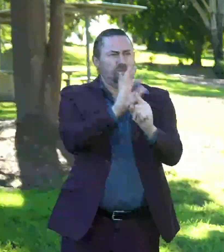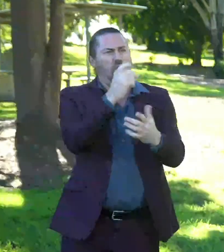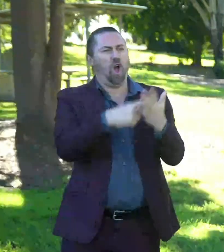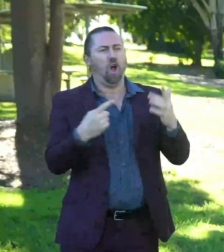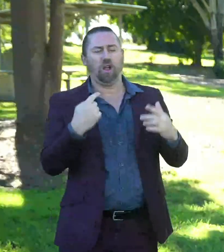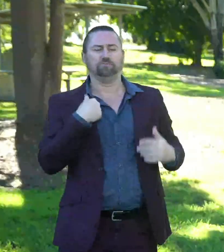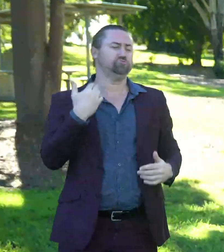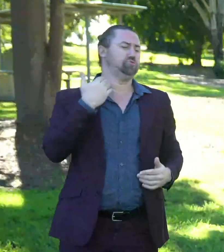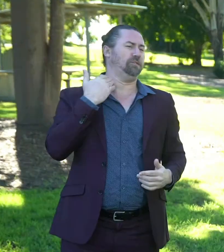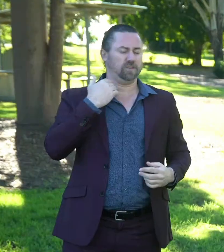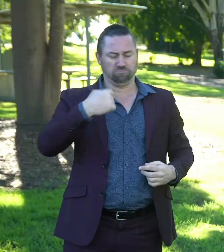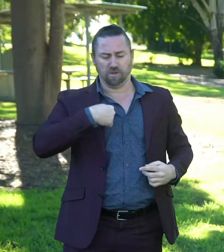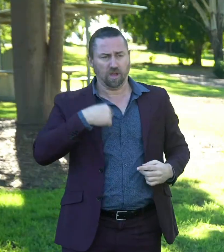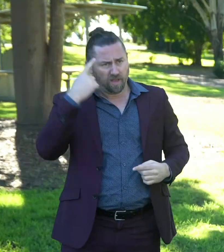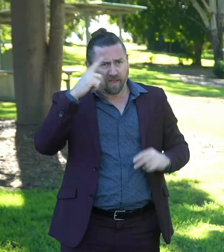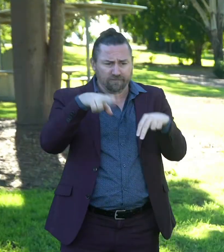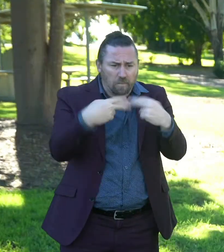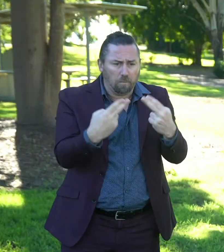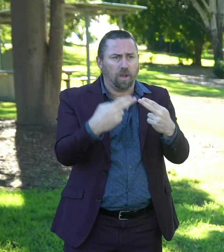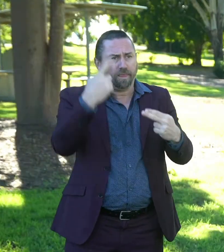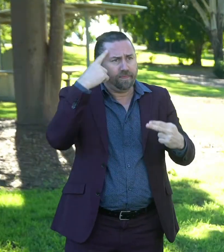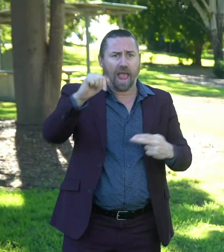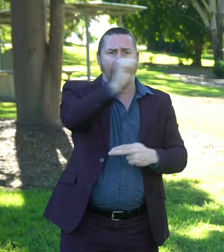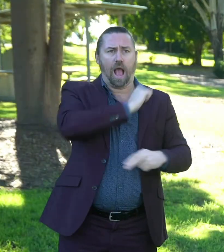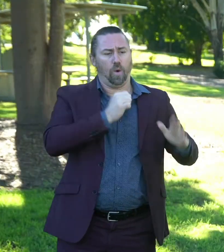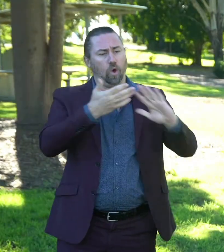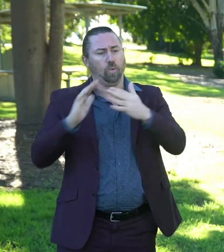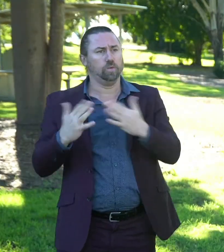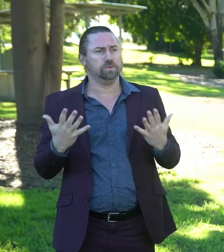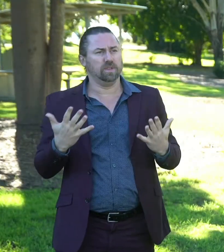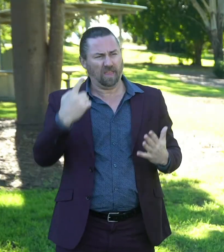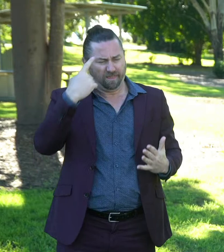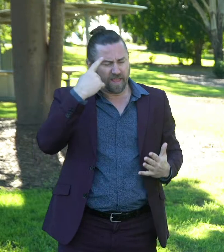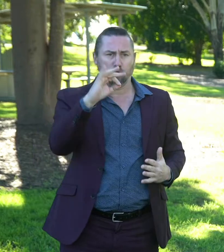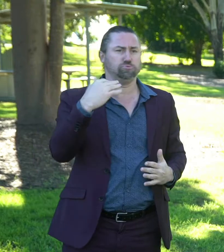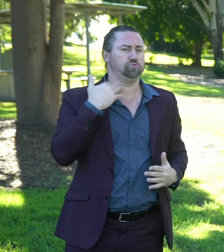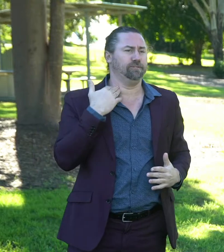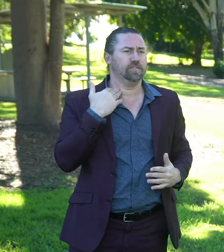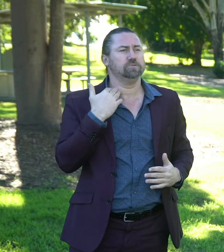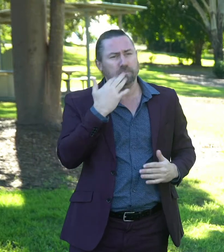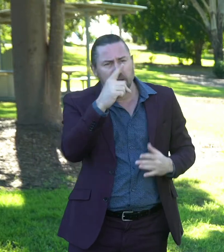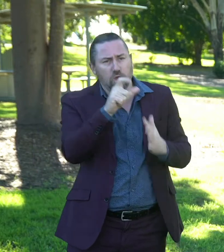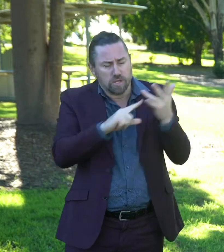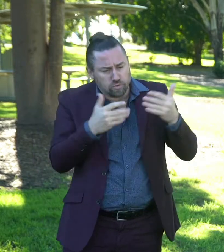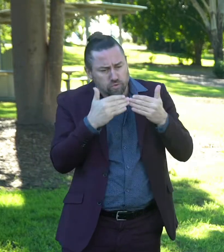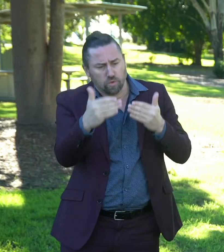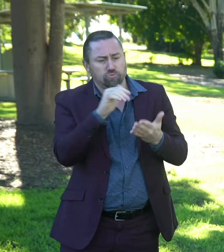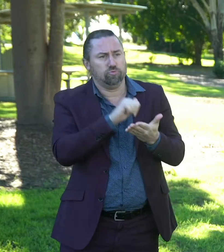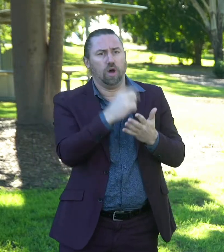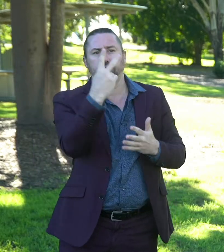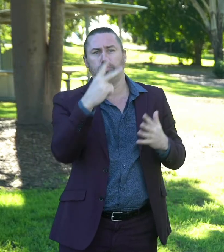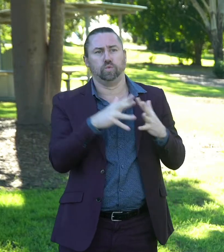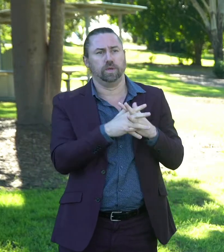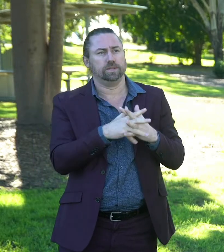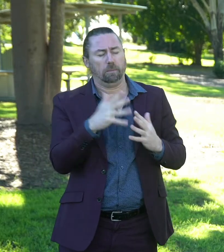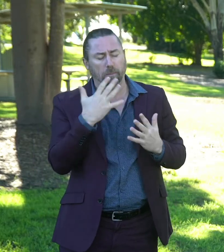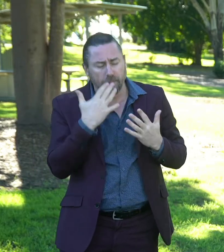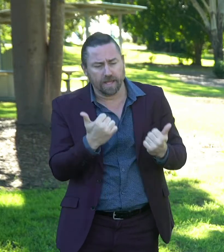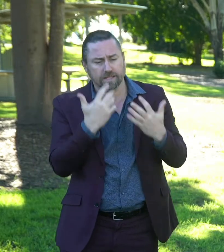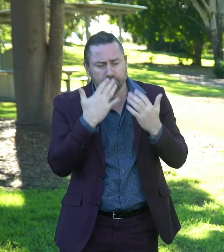to your community to do the right thing over this 2-week period. So I please ask people to do the right